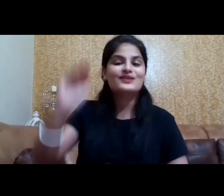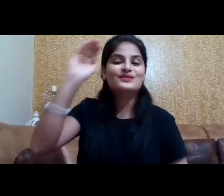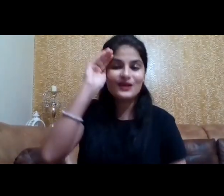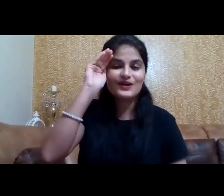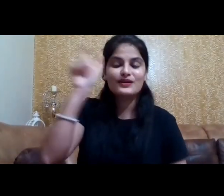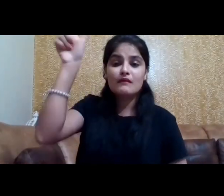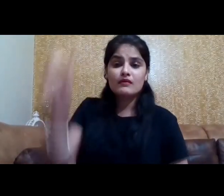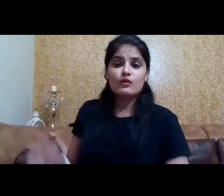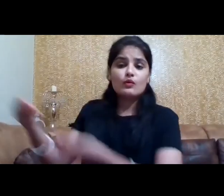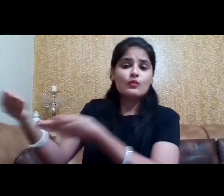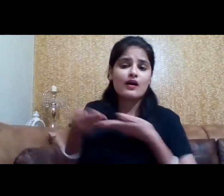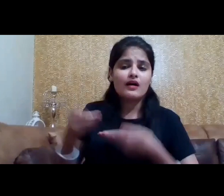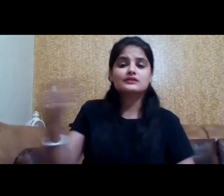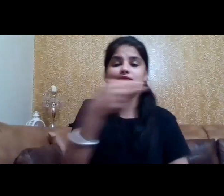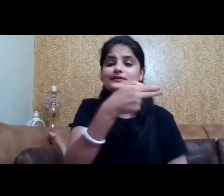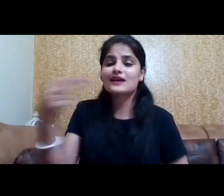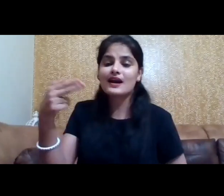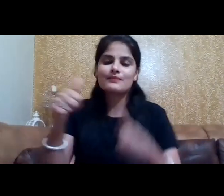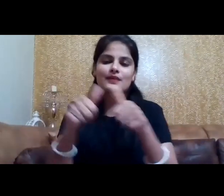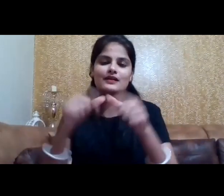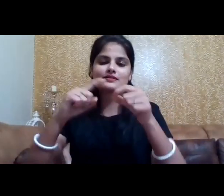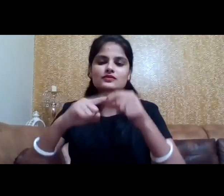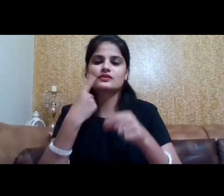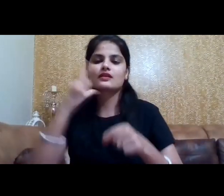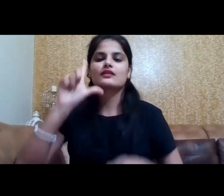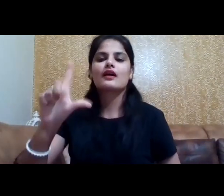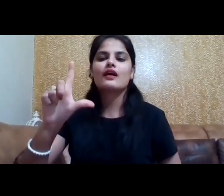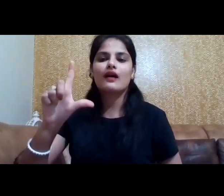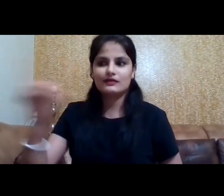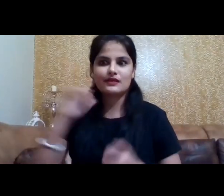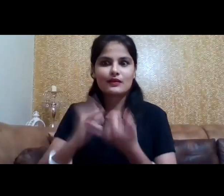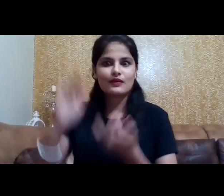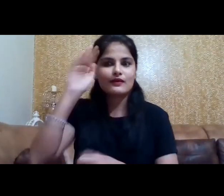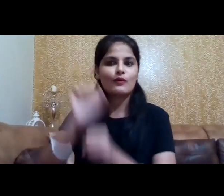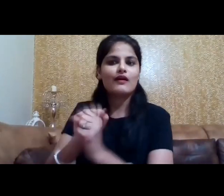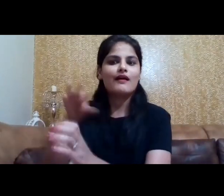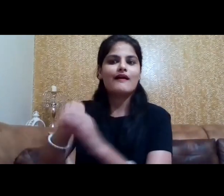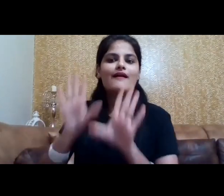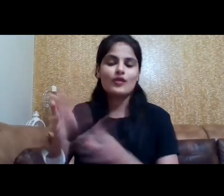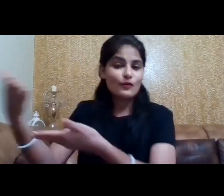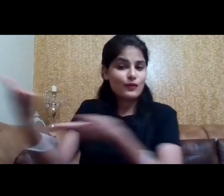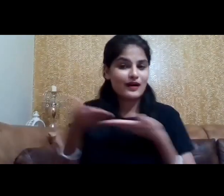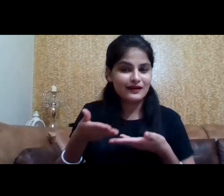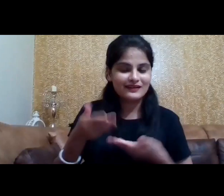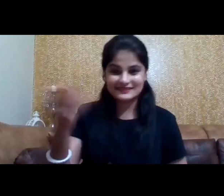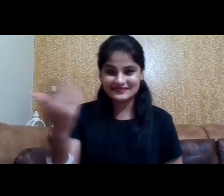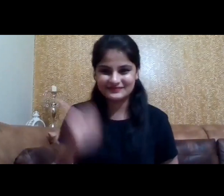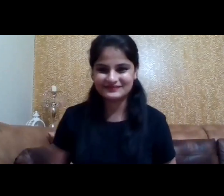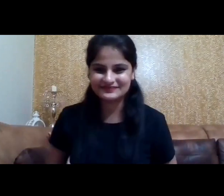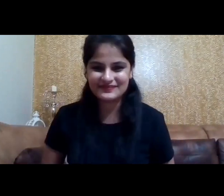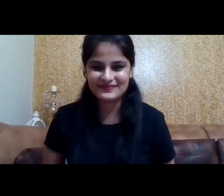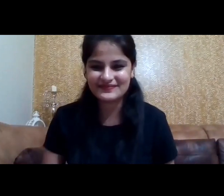is from ISH News. I would like to invite Mr. Akil from ISH News.